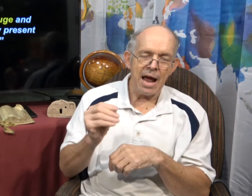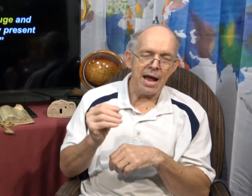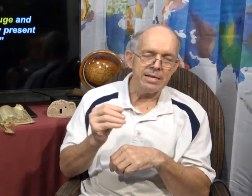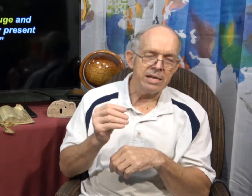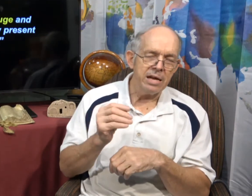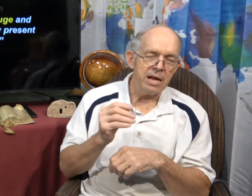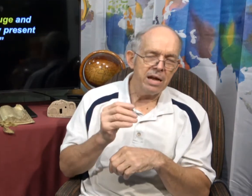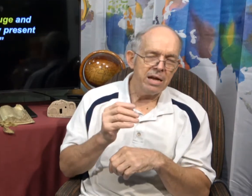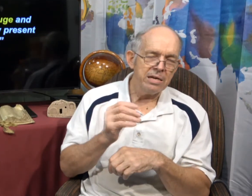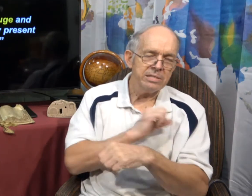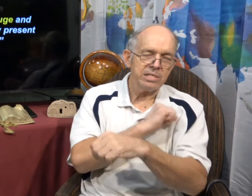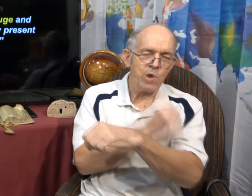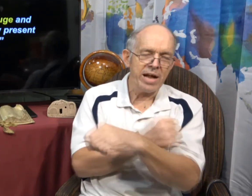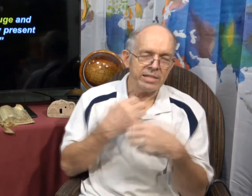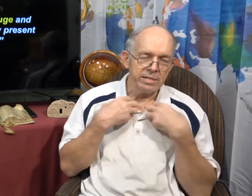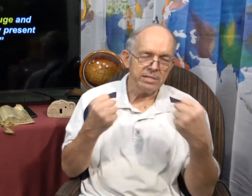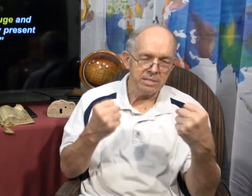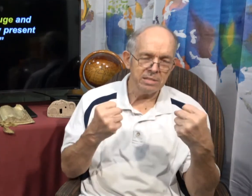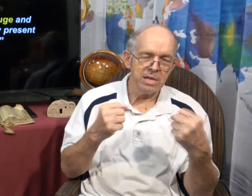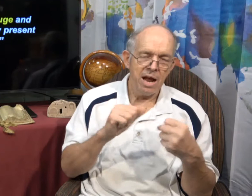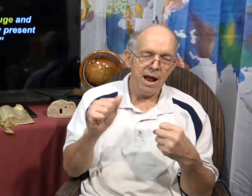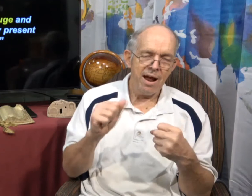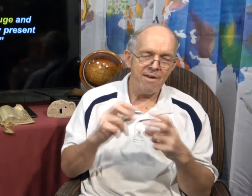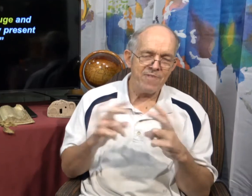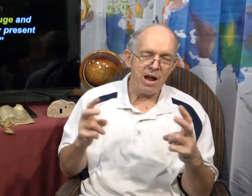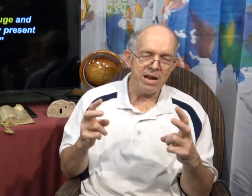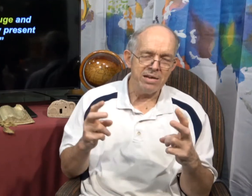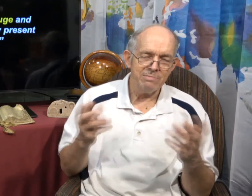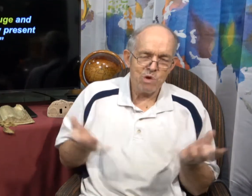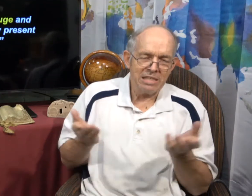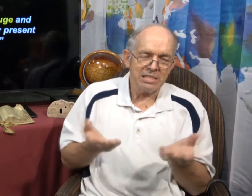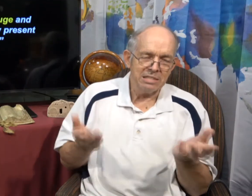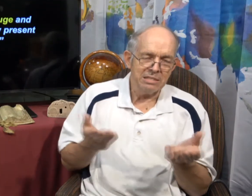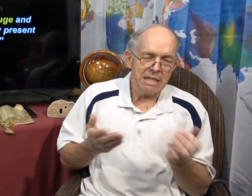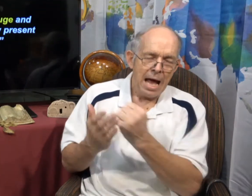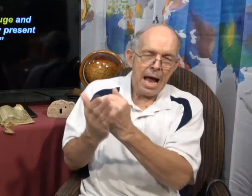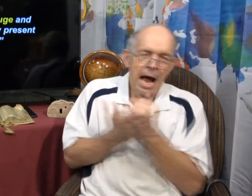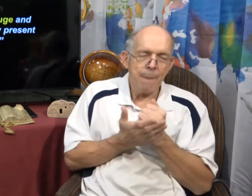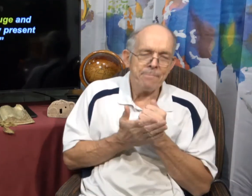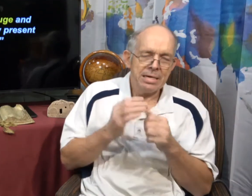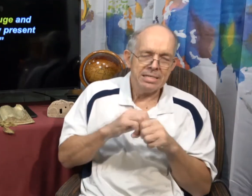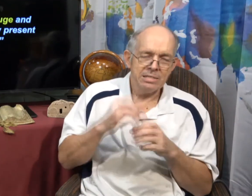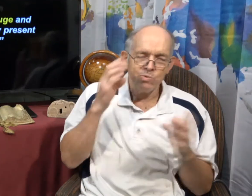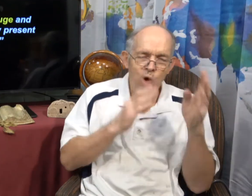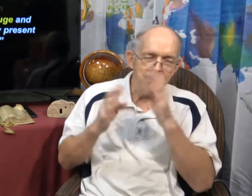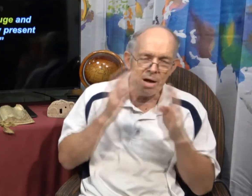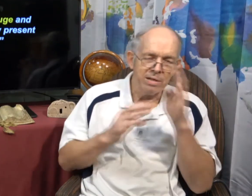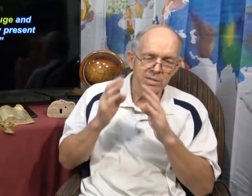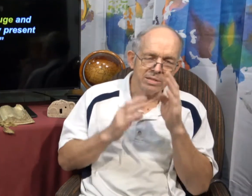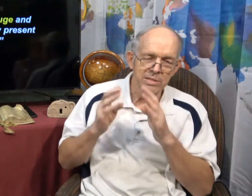And strength. A very precious help in trouble.